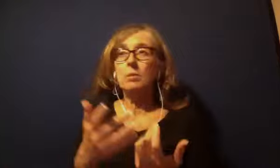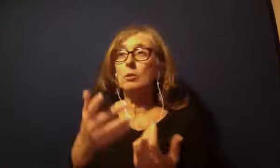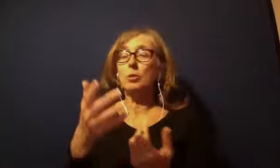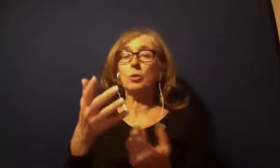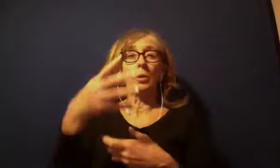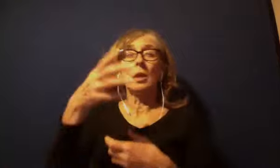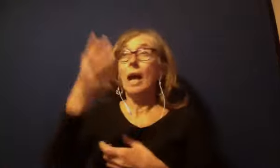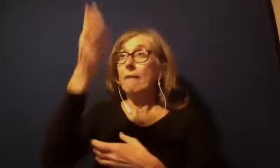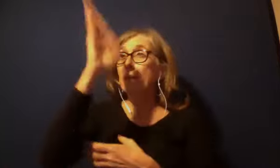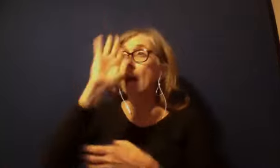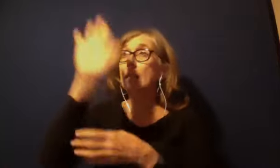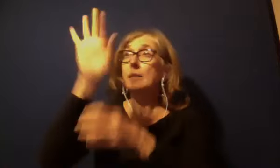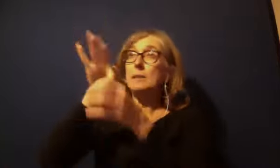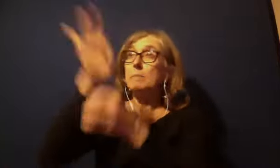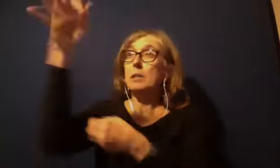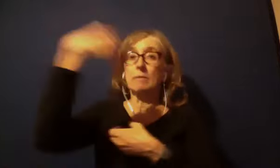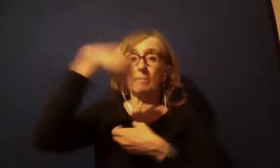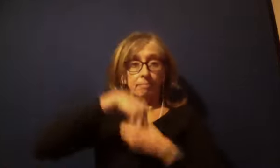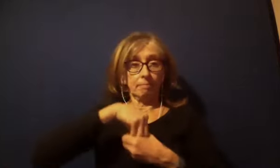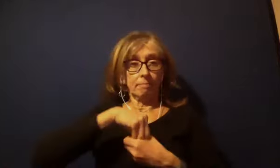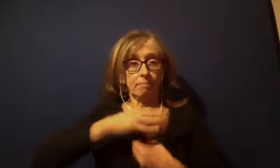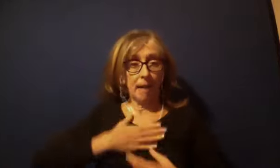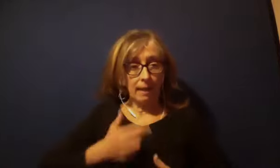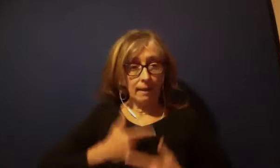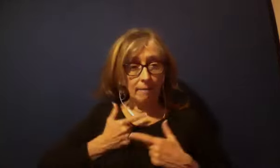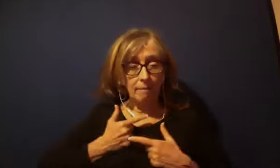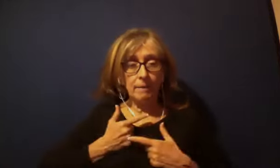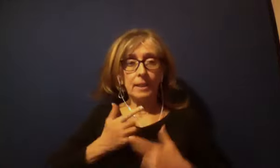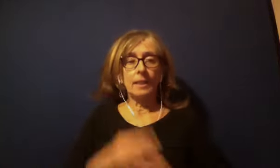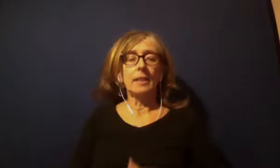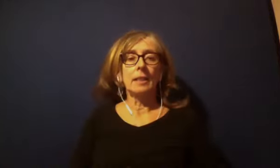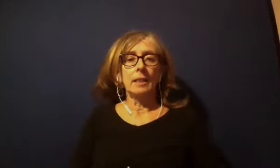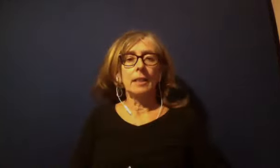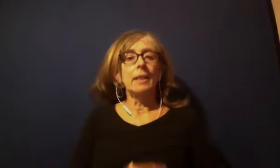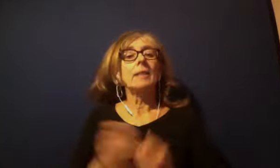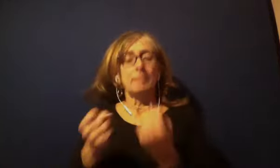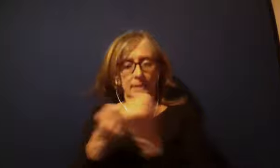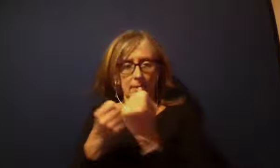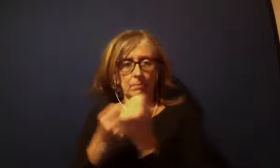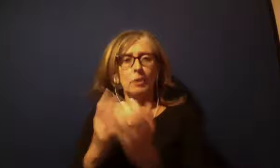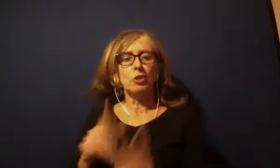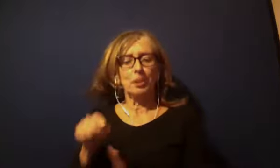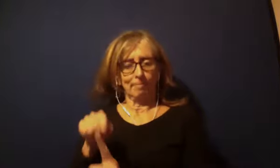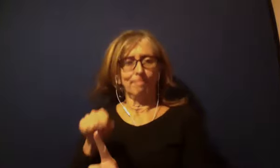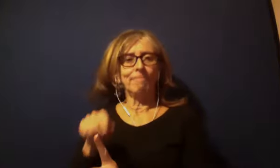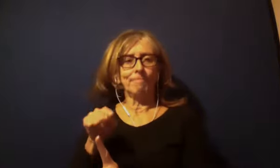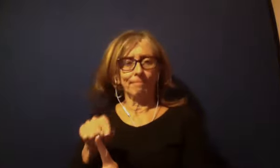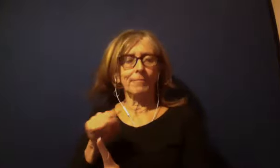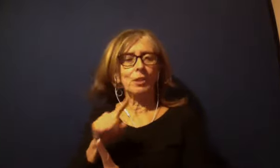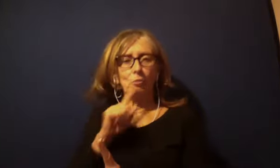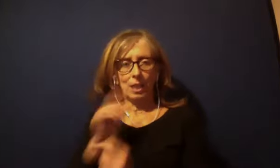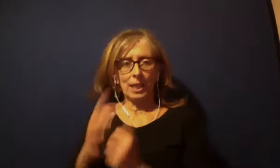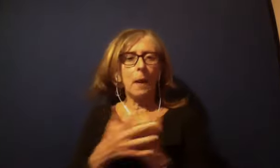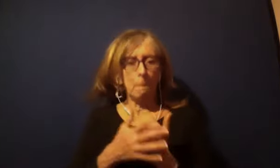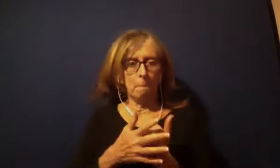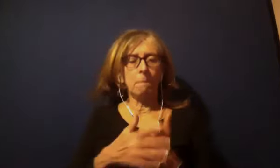in my life to live my life, because my life was so broken by that stage. And sponsorship has been the avenue for me to obtain that. I